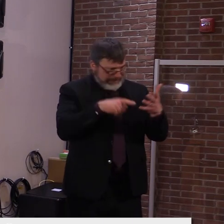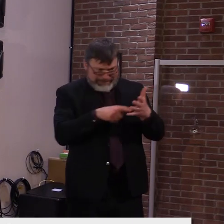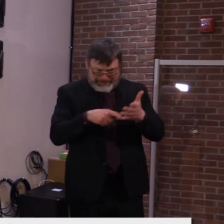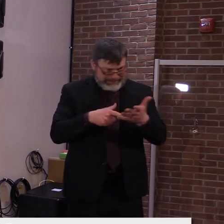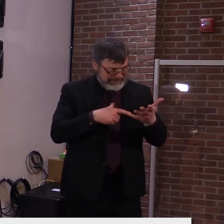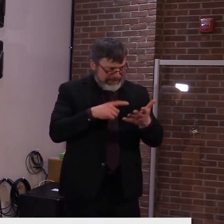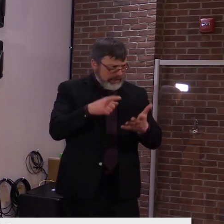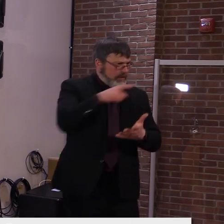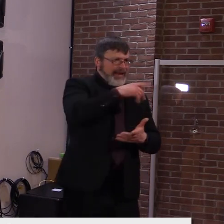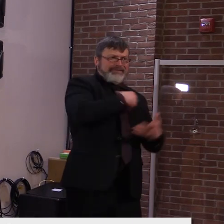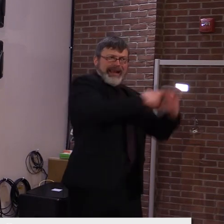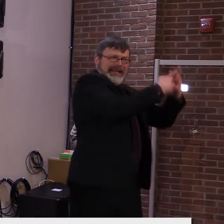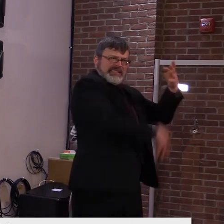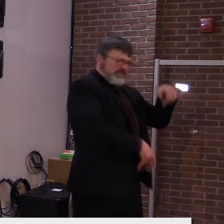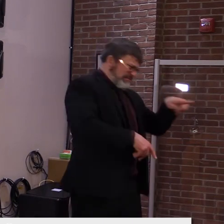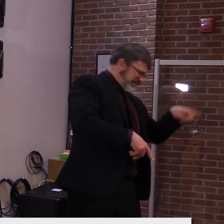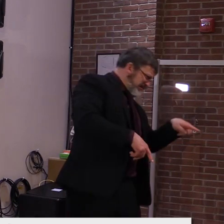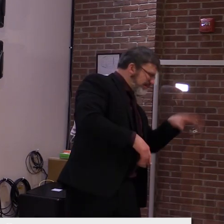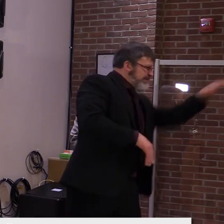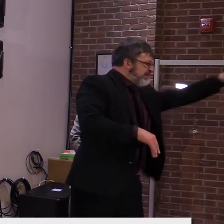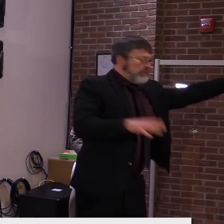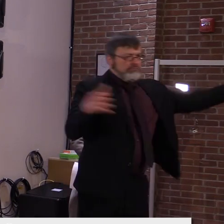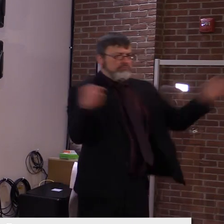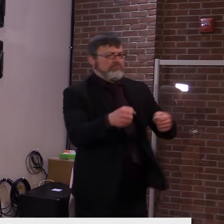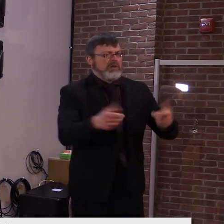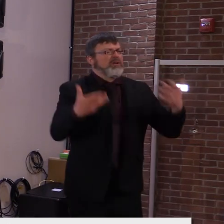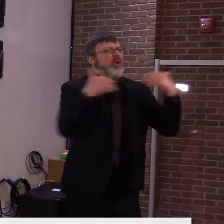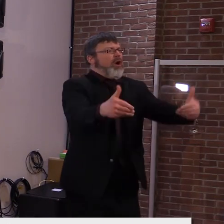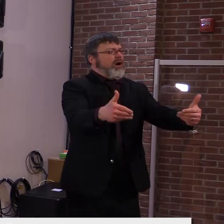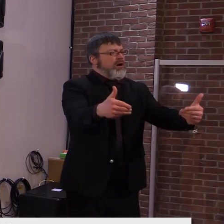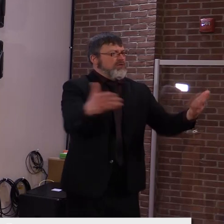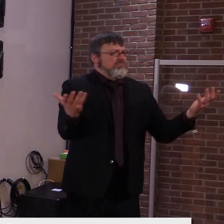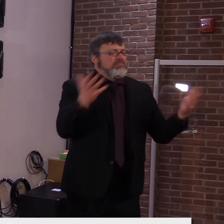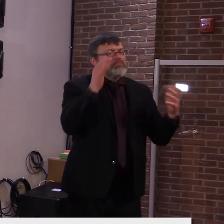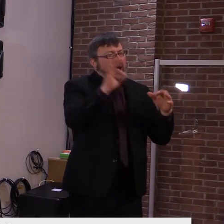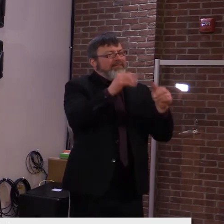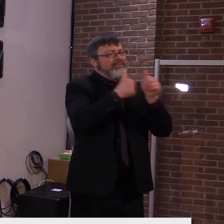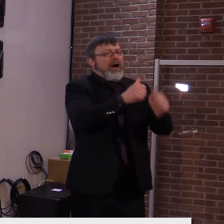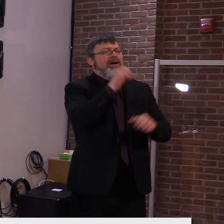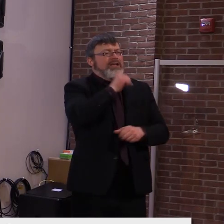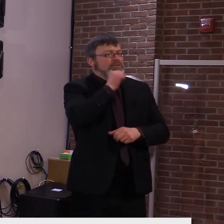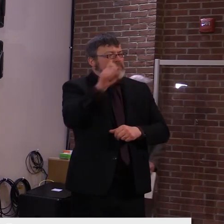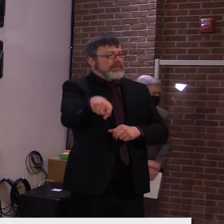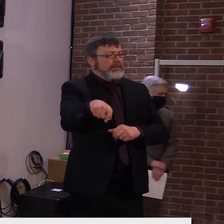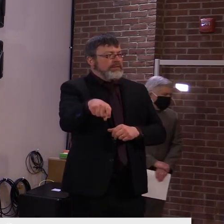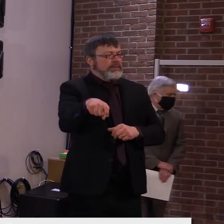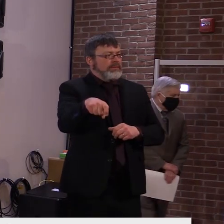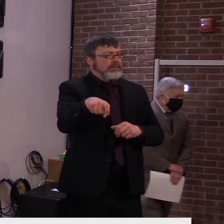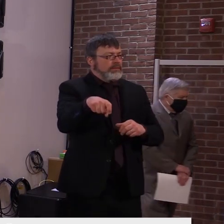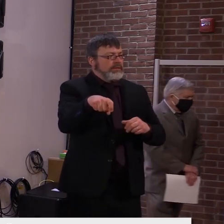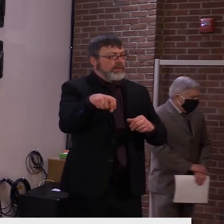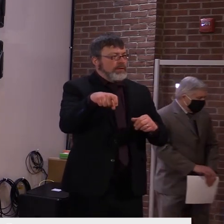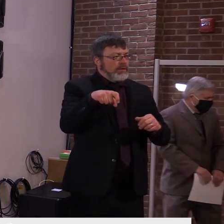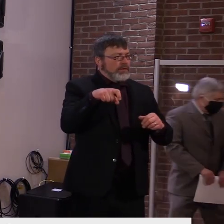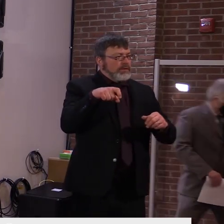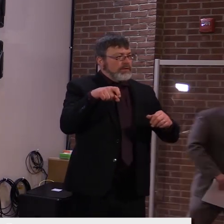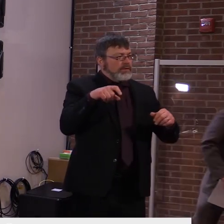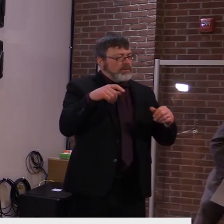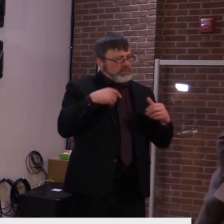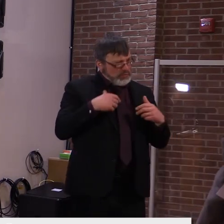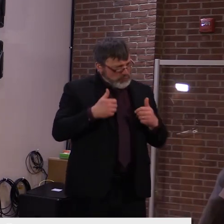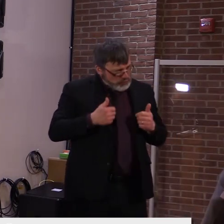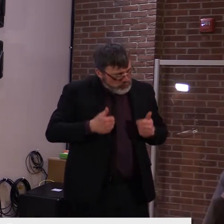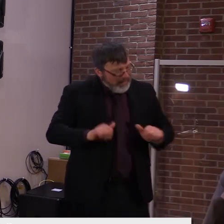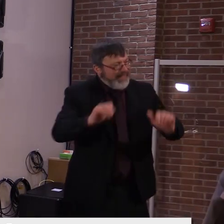And from there, the goal is not to waste a single dose. And I'd say other hospitals have been able